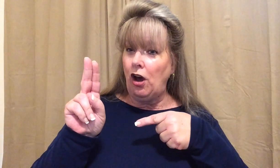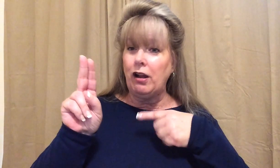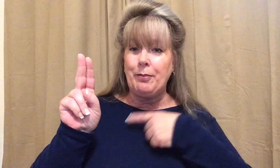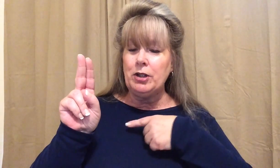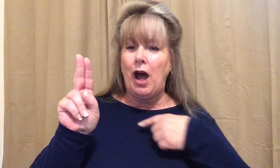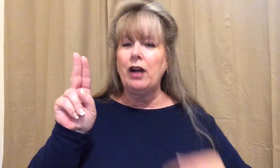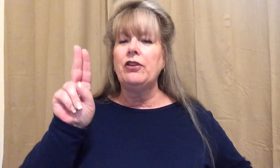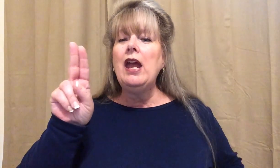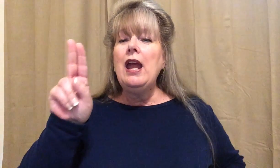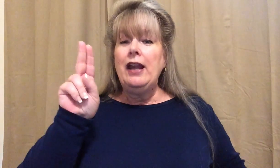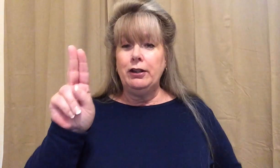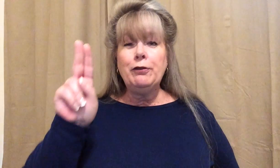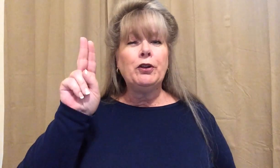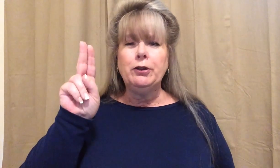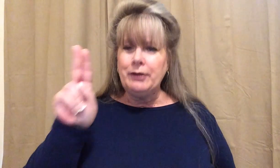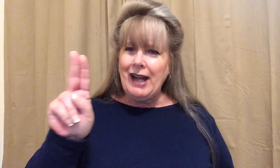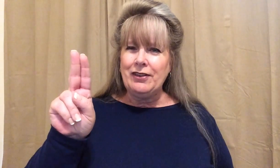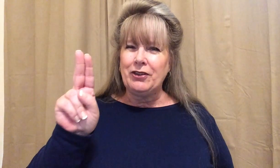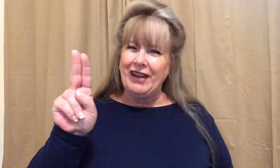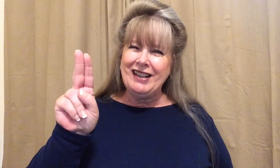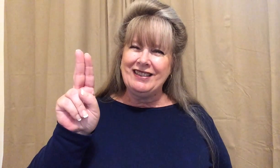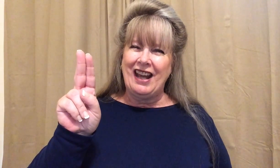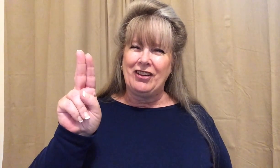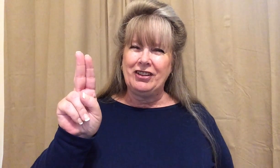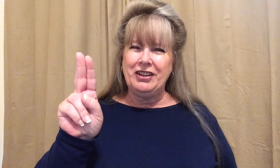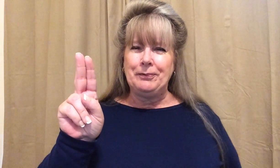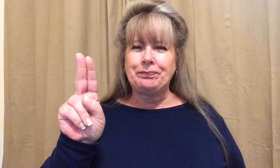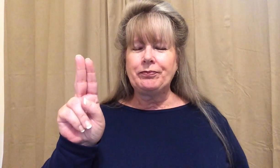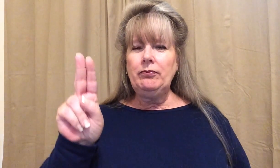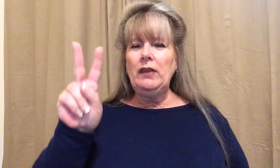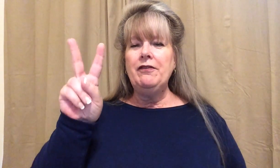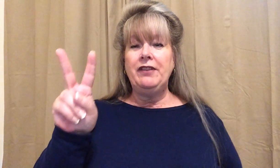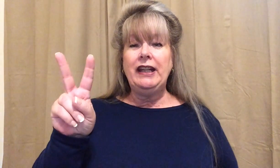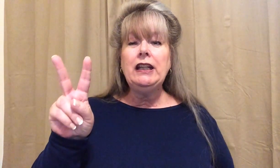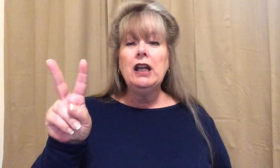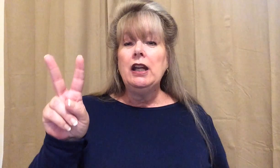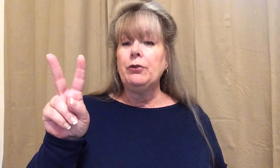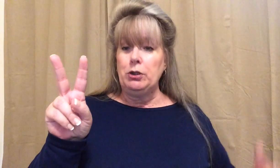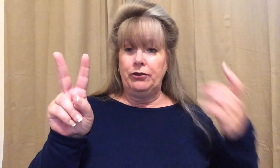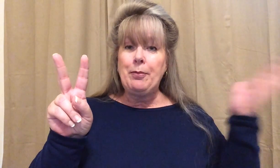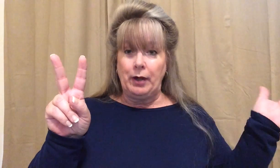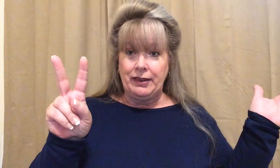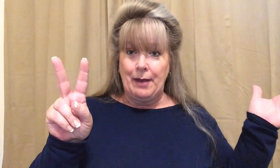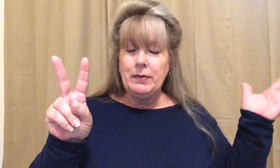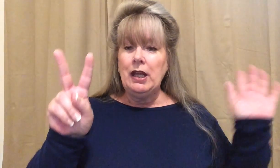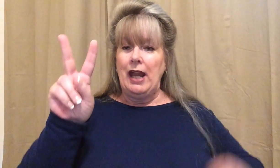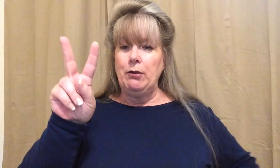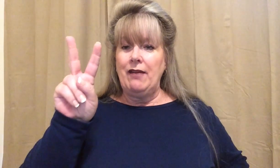up in your box. U for united, they're standing together. Good. V is when you separate them and you have the